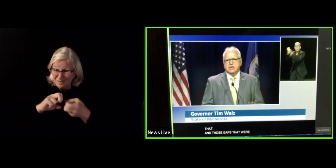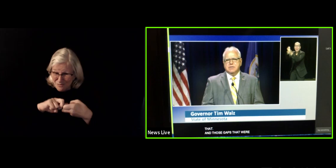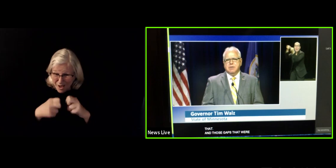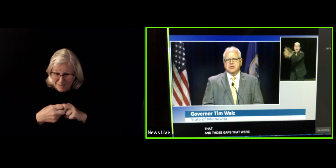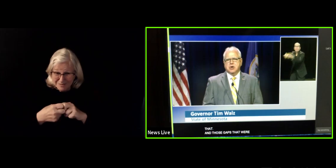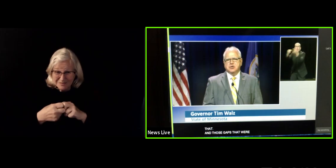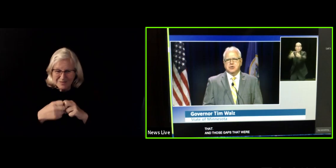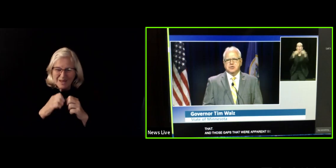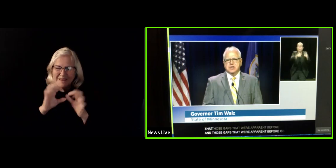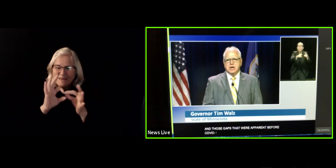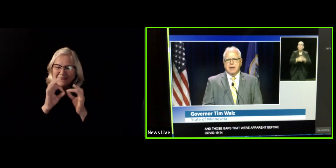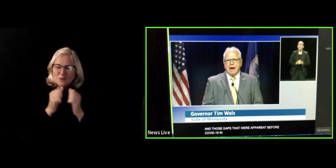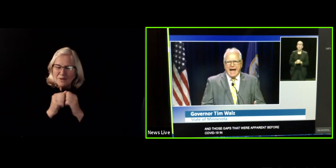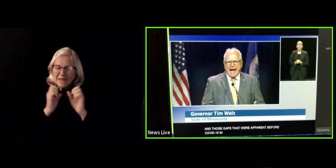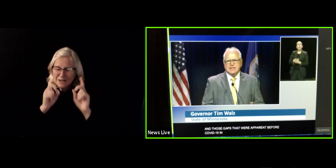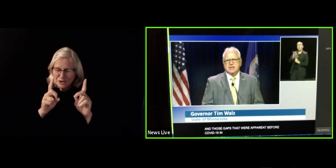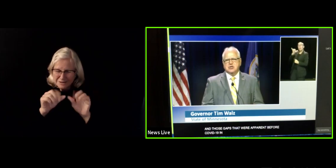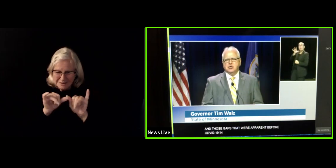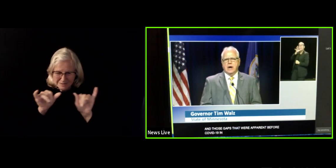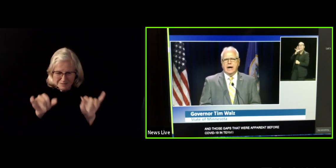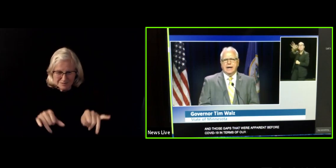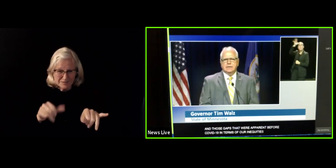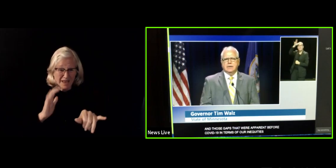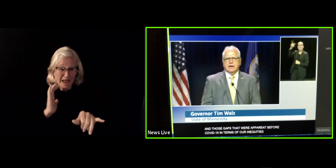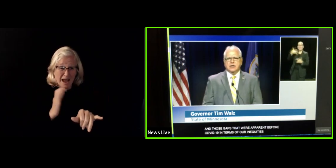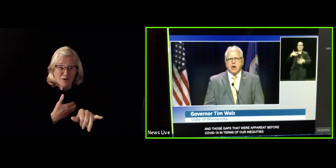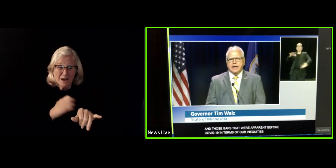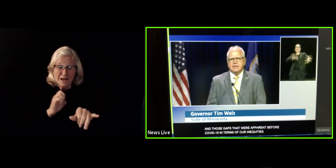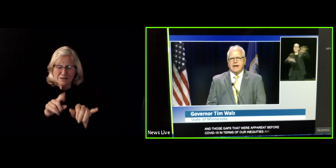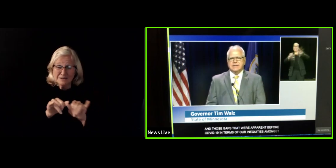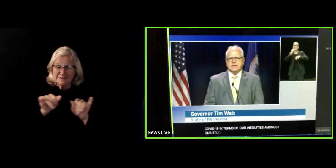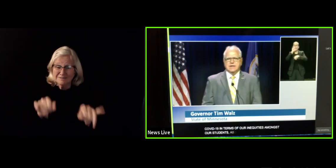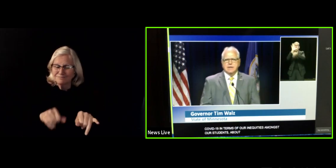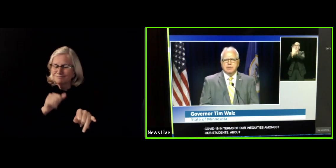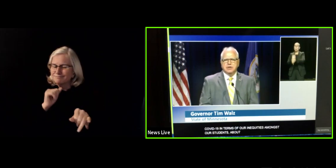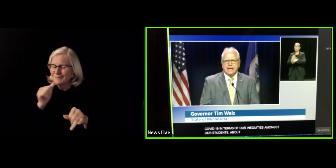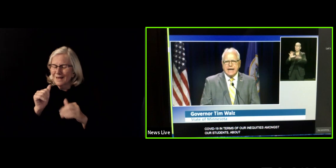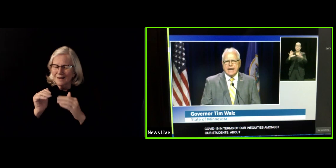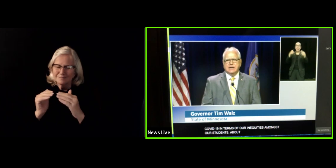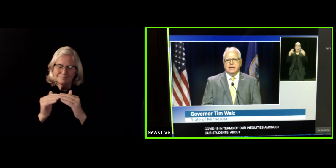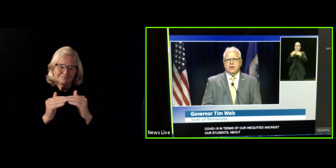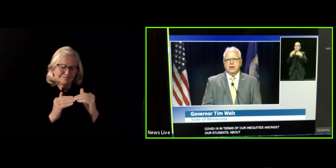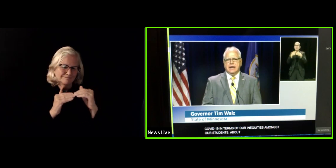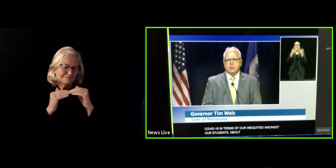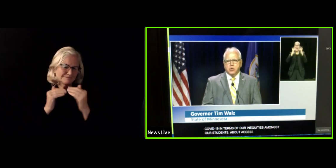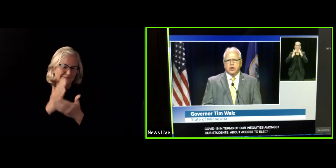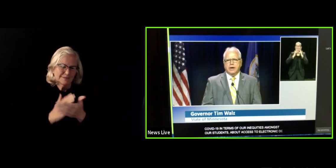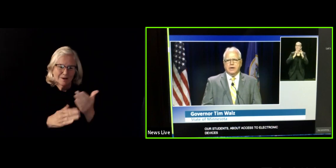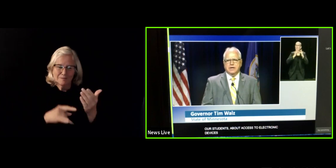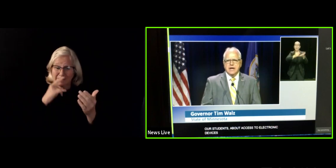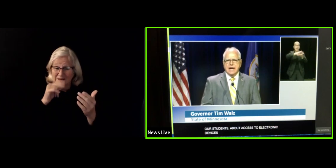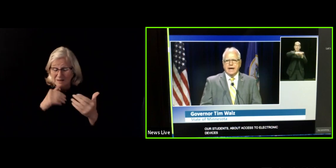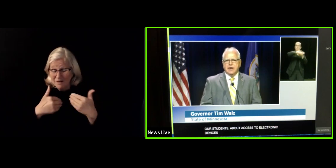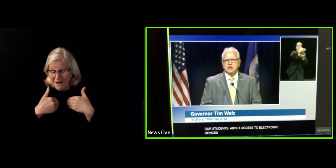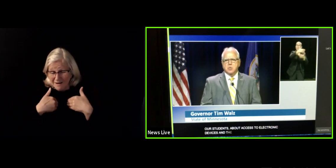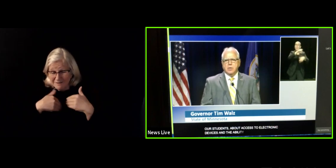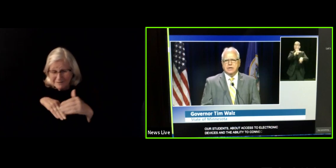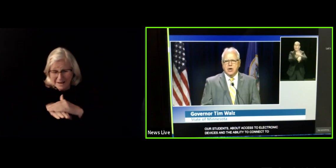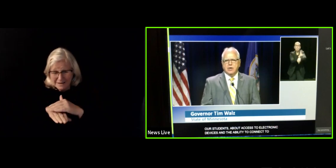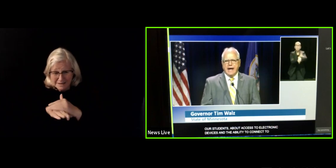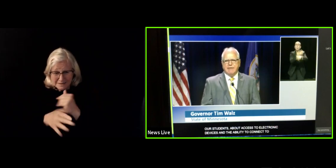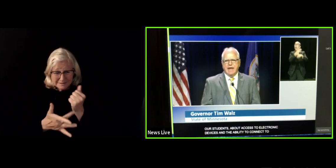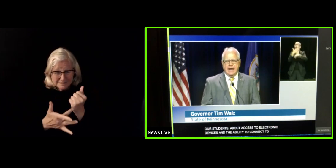inequities amongst our students, about access to electronic devices and the ability to connect to the internet in rural areas and areas where